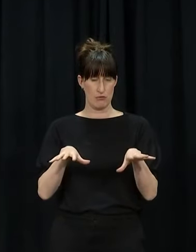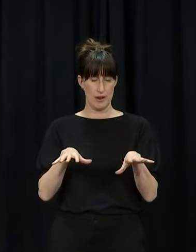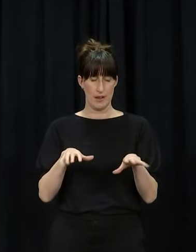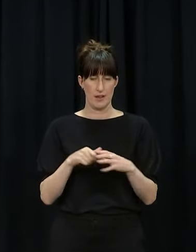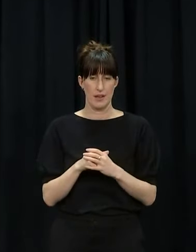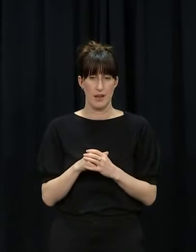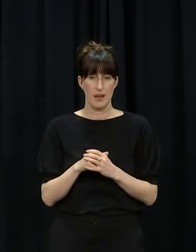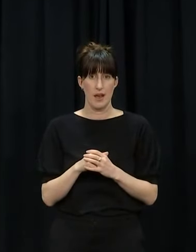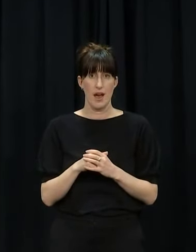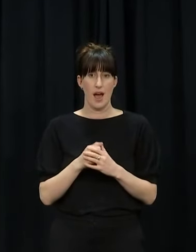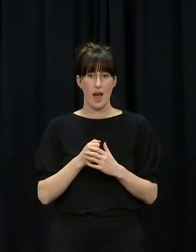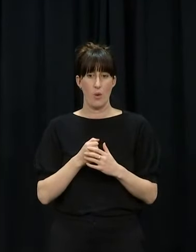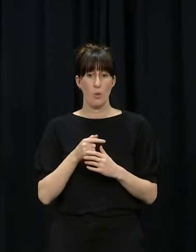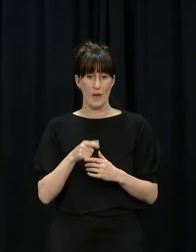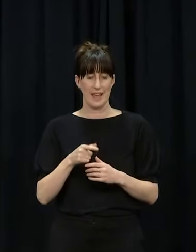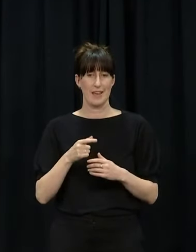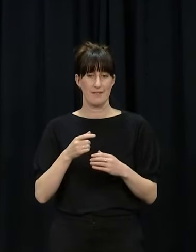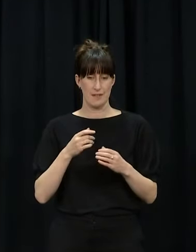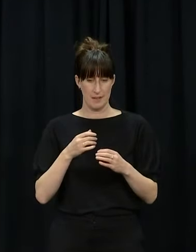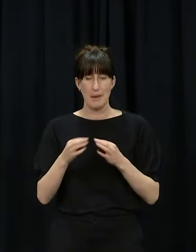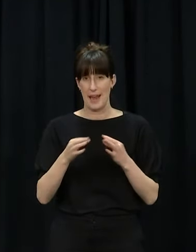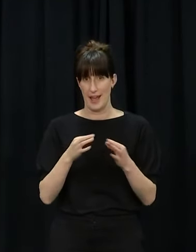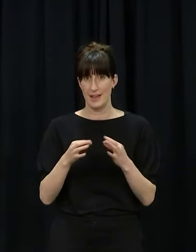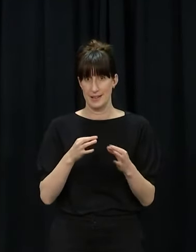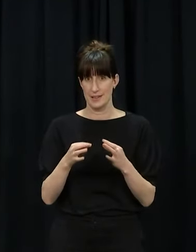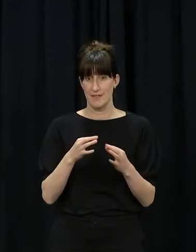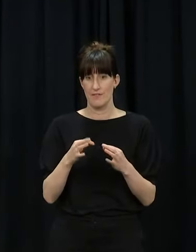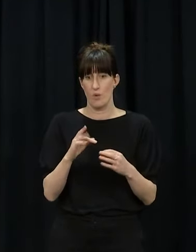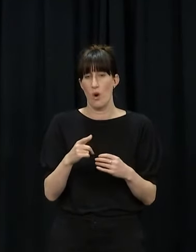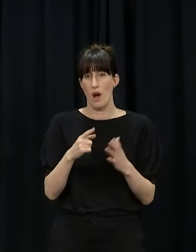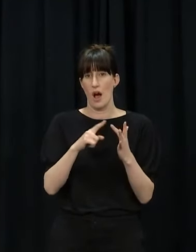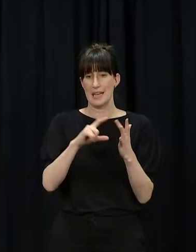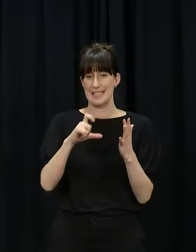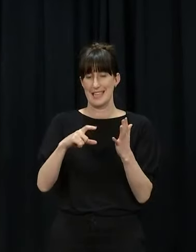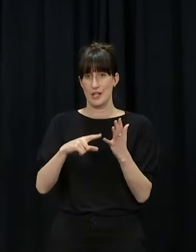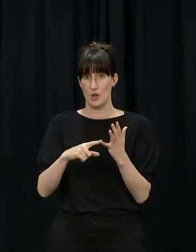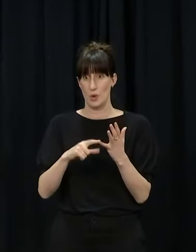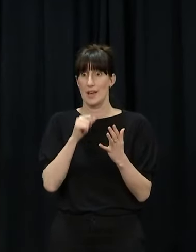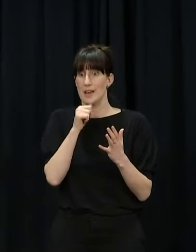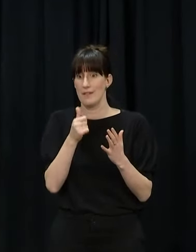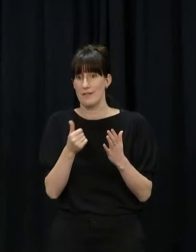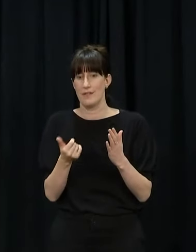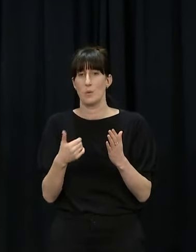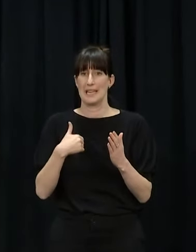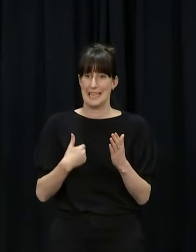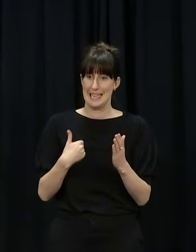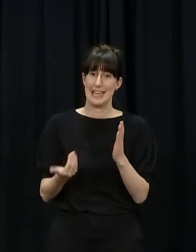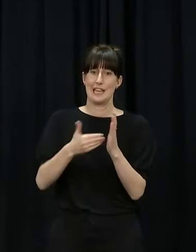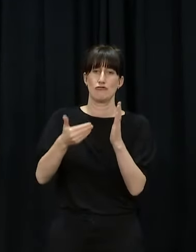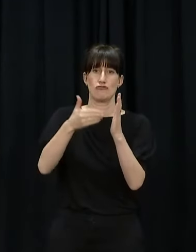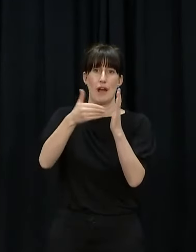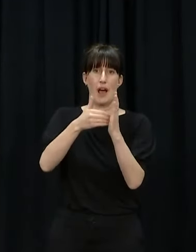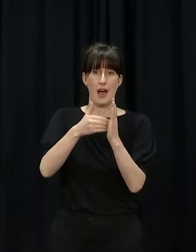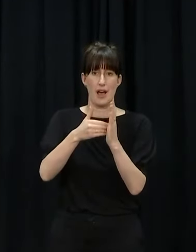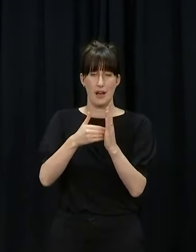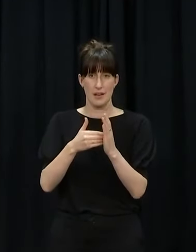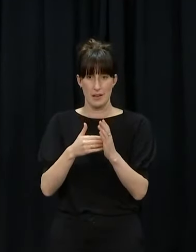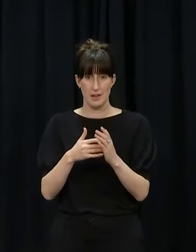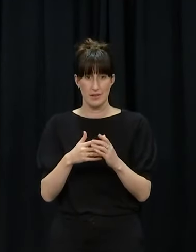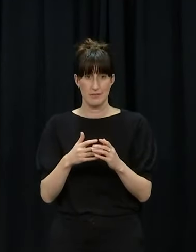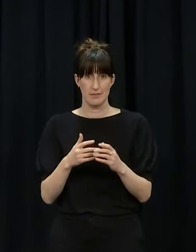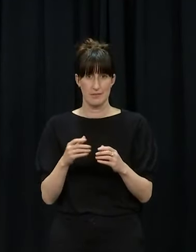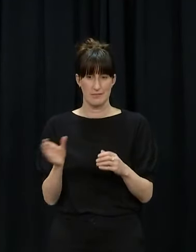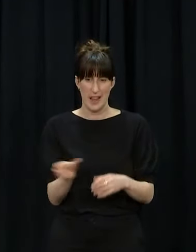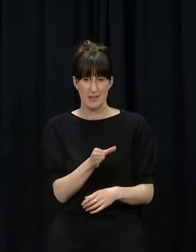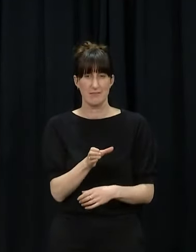had readiness plans. We have imported and distributed an additional number of ventilators. Most of